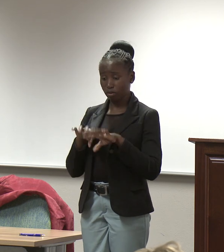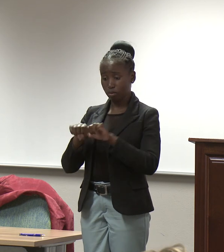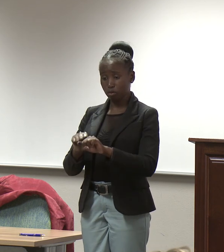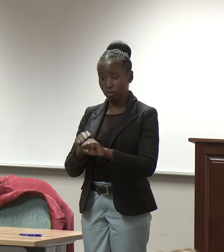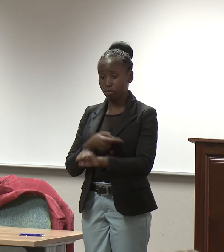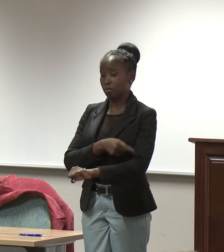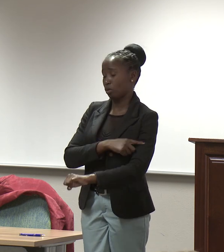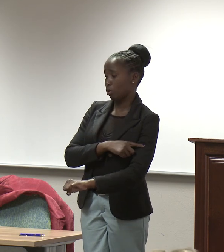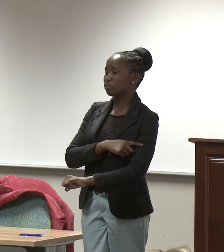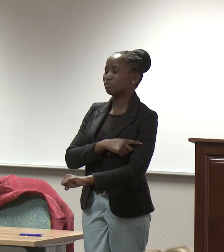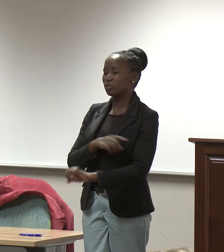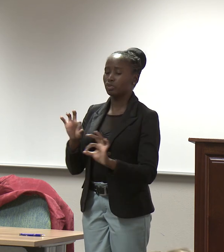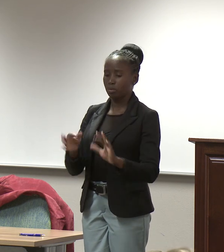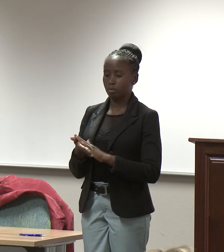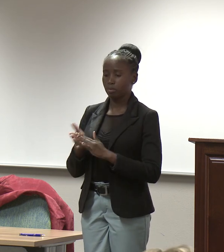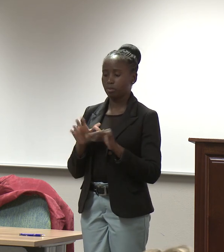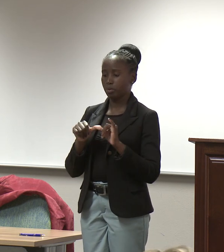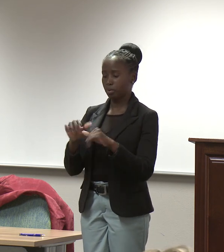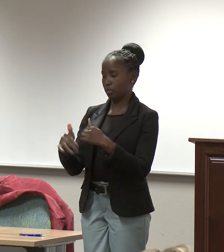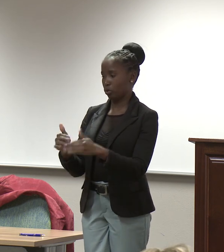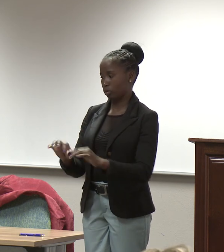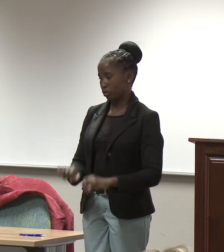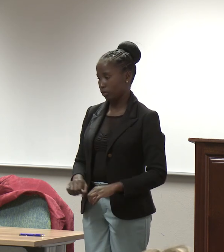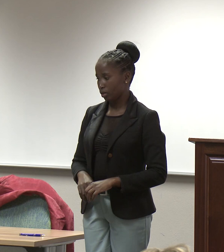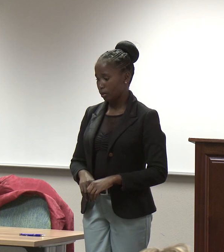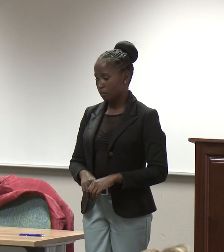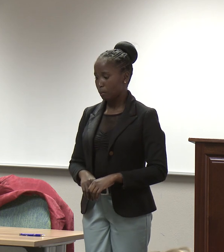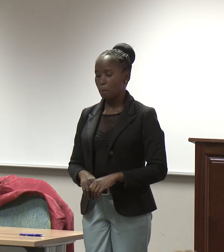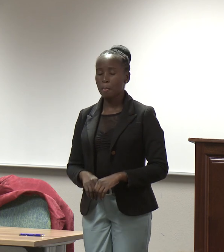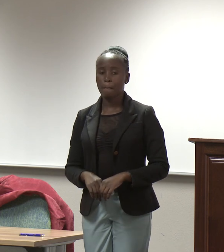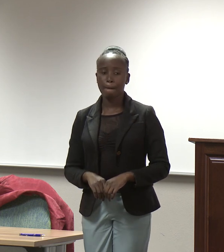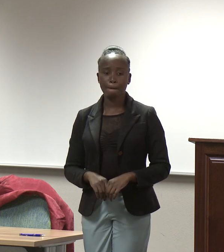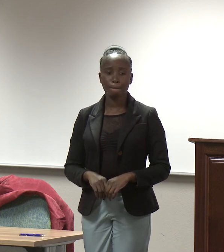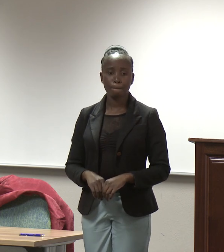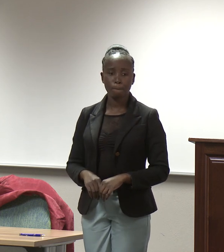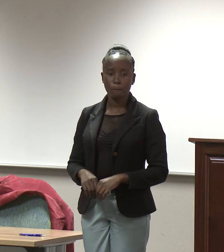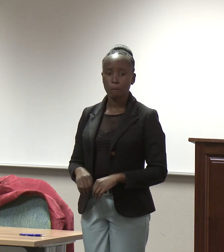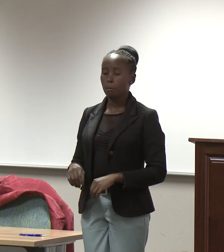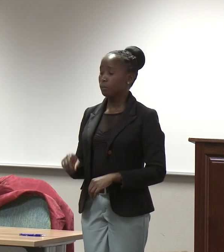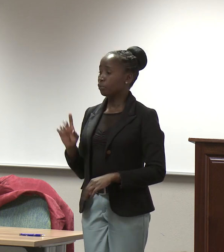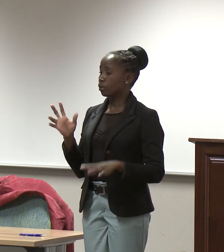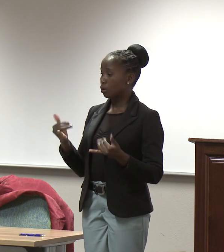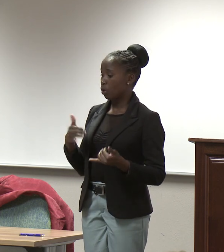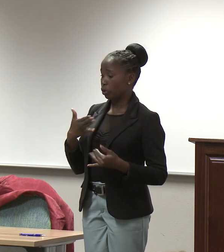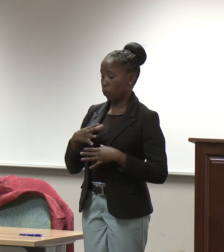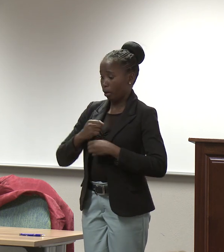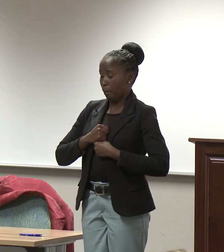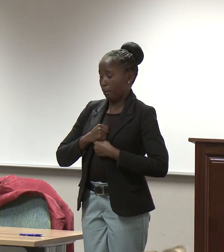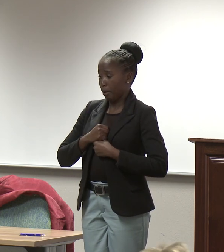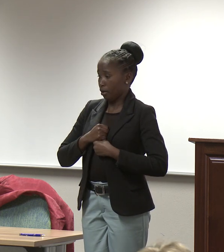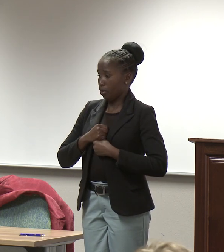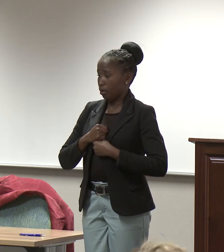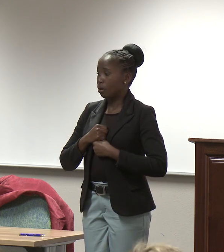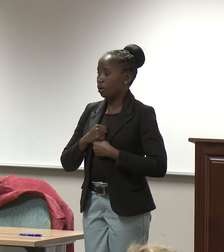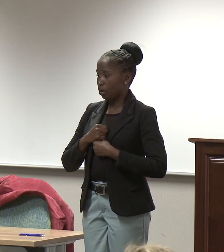very oppressive, despotic. And therefore they want to keep their autonomy. And in order to keep